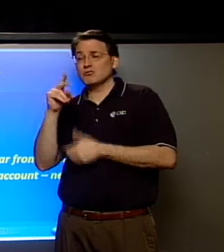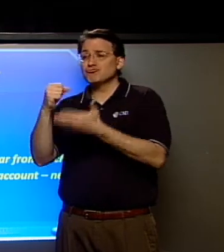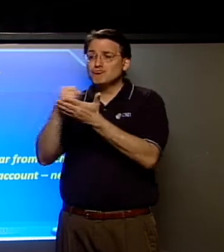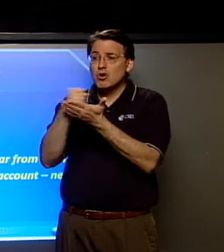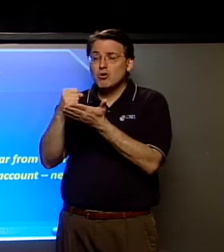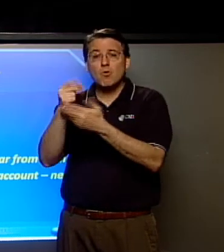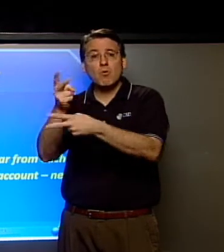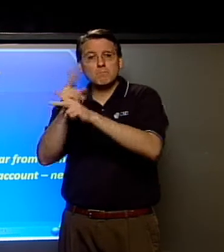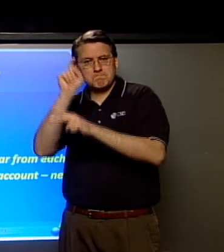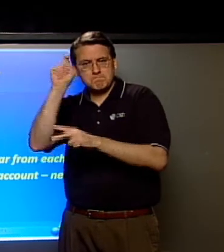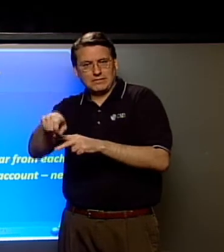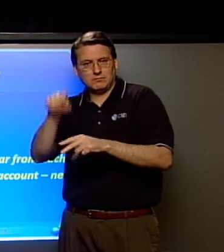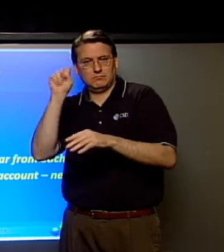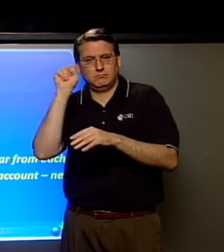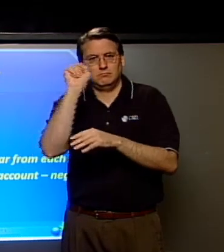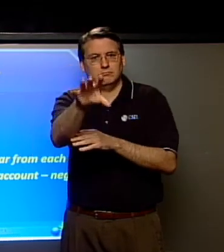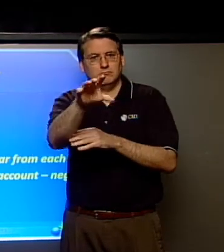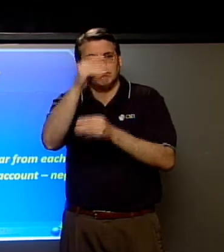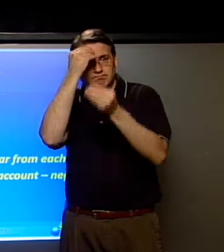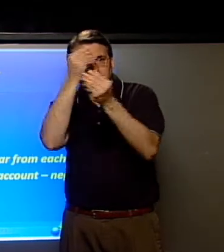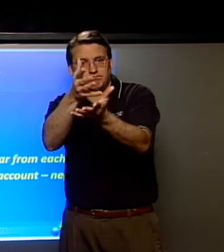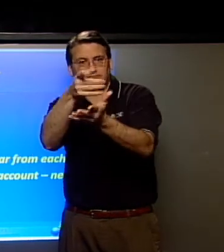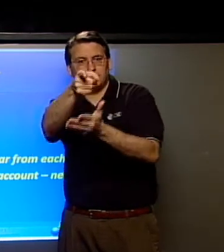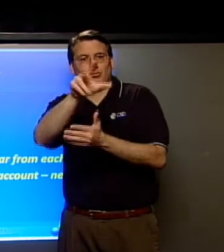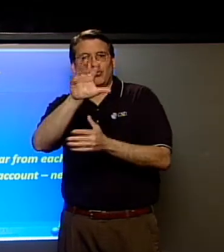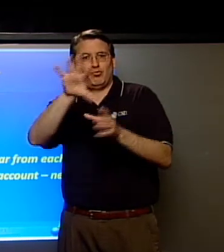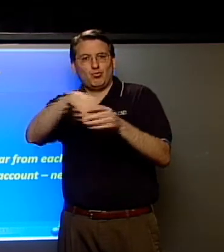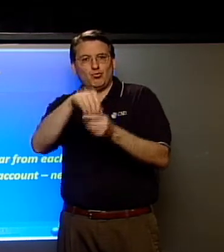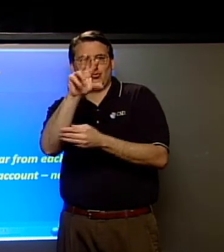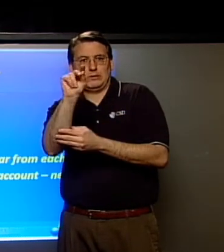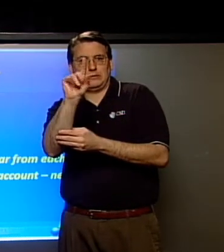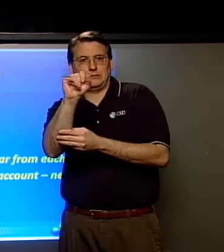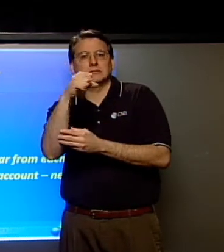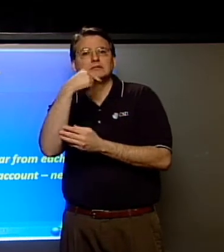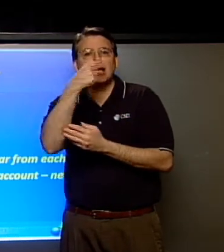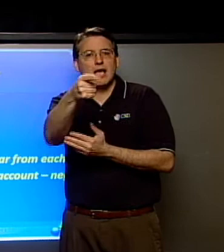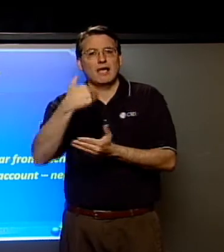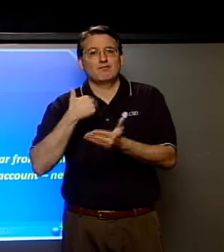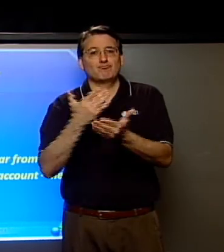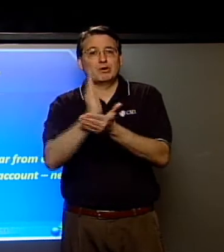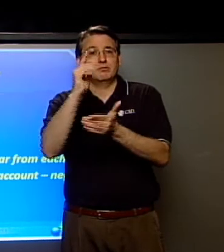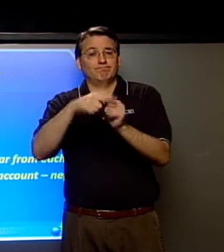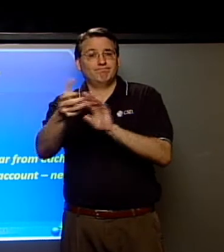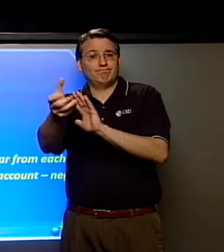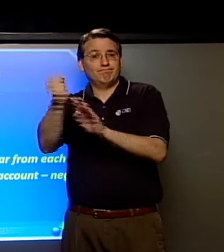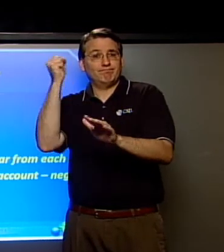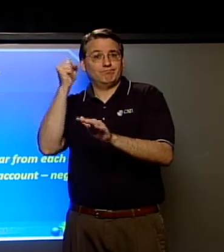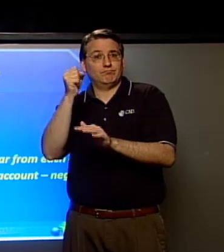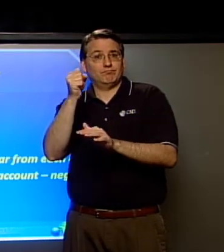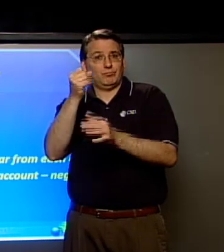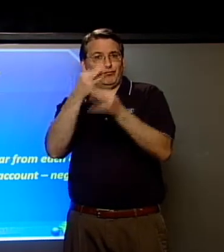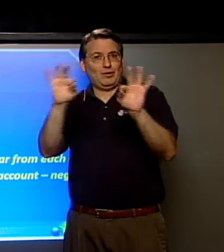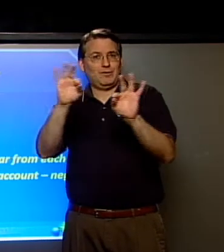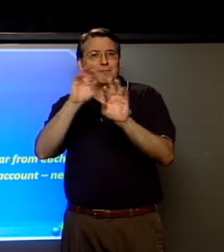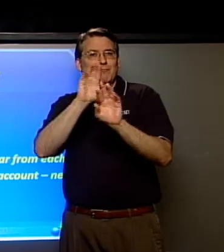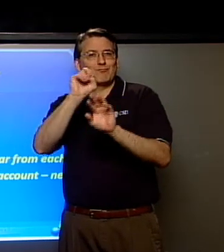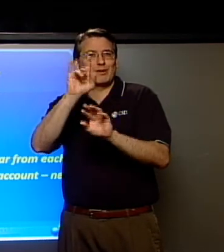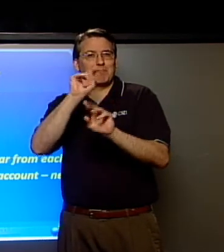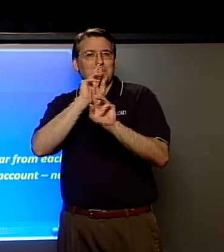payments, more of a deposit, higher interest rates. If there is a negative decision, they have to tell you within 30 days, and you have the right to look